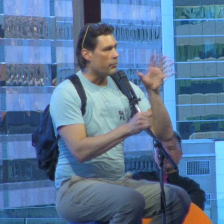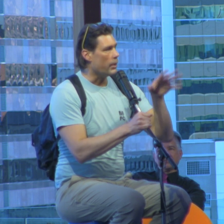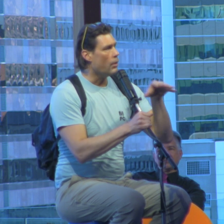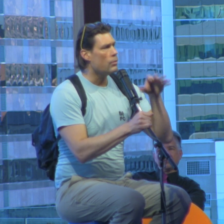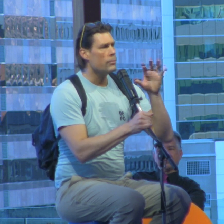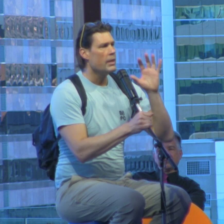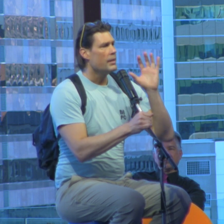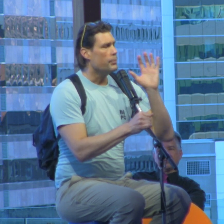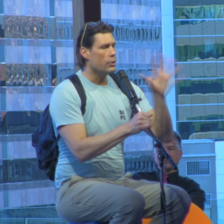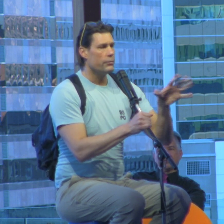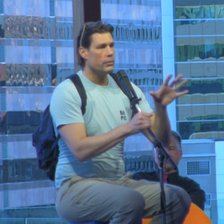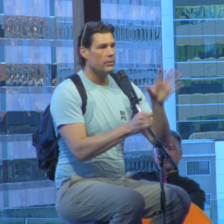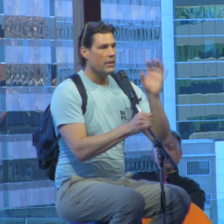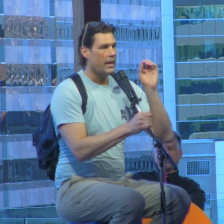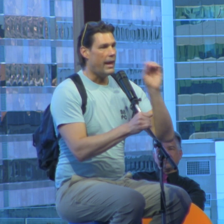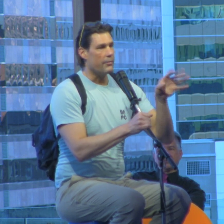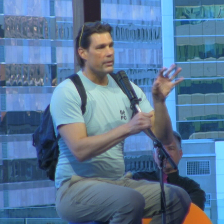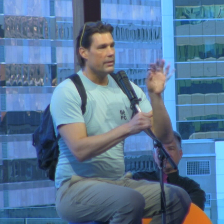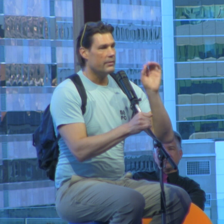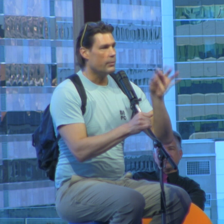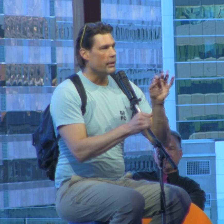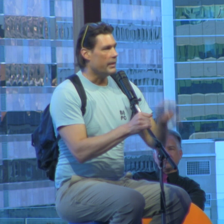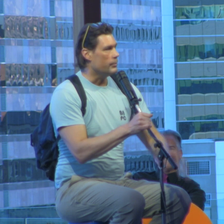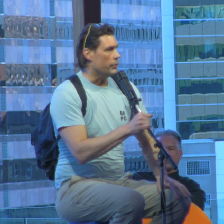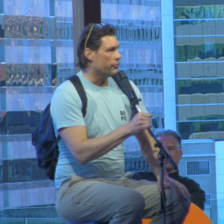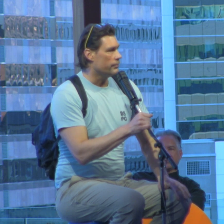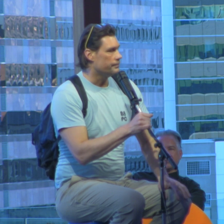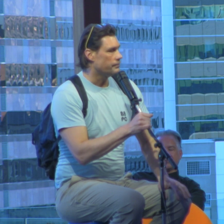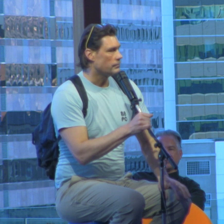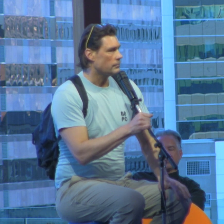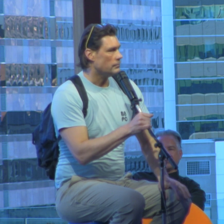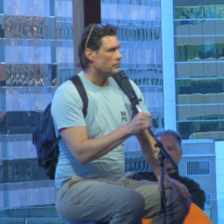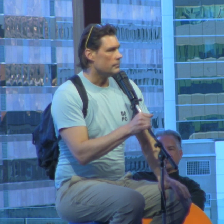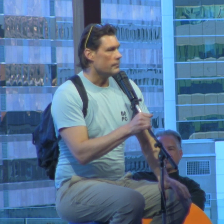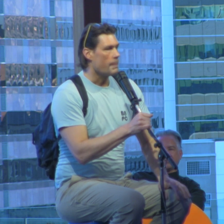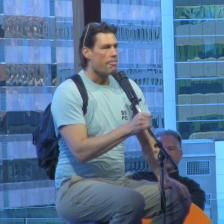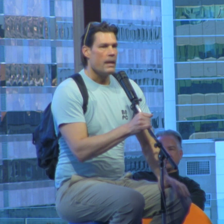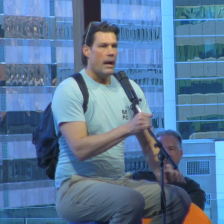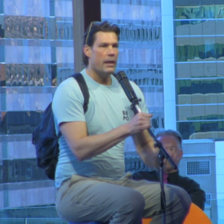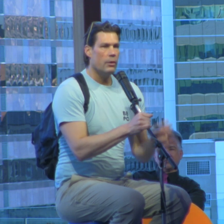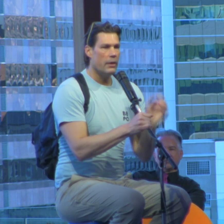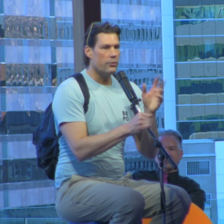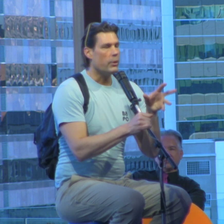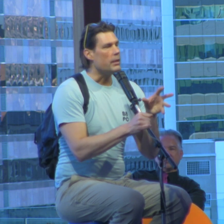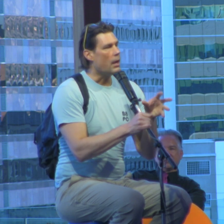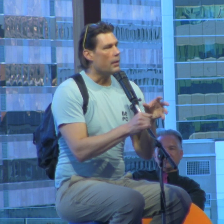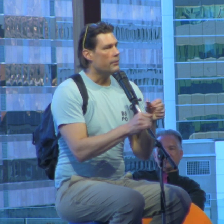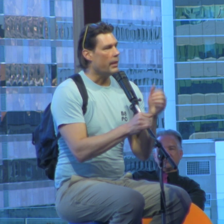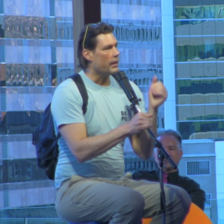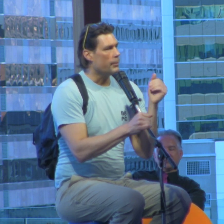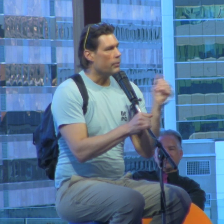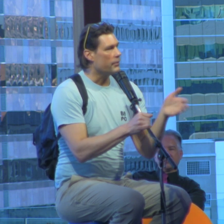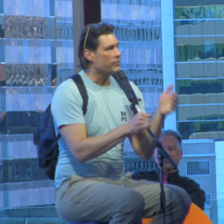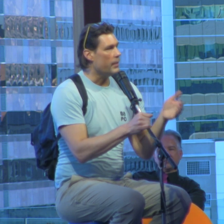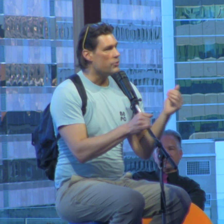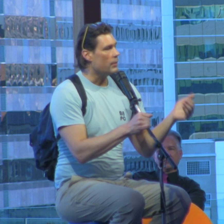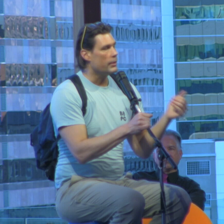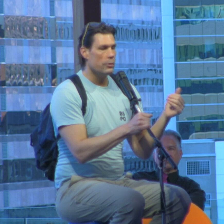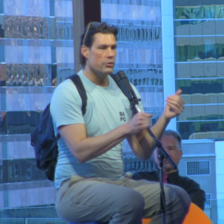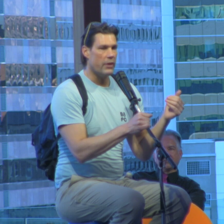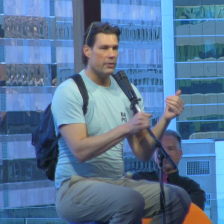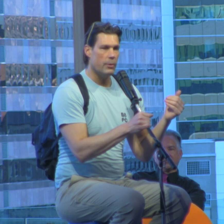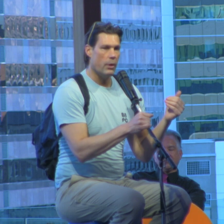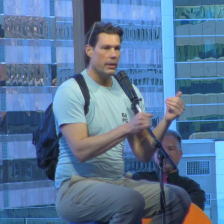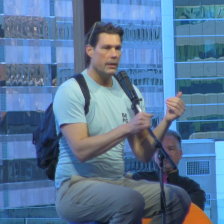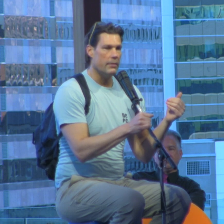about halfway home. Beautiful African summer night in the bush. I go another 20 yards and I come across the same gentleman